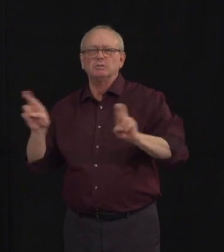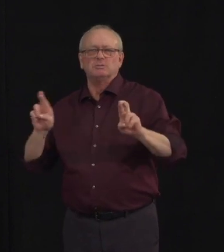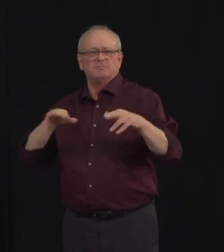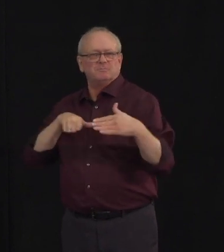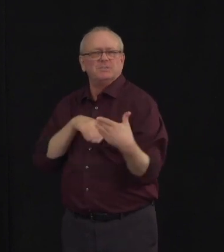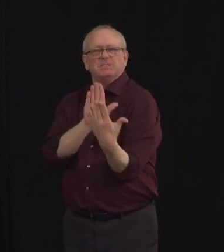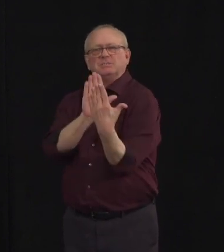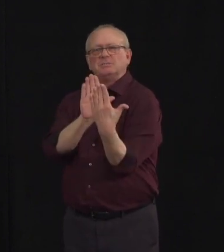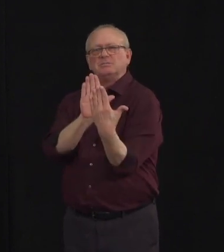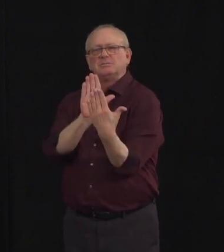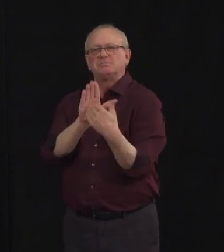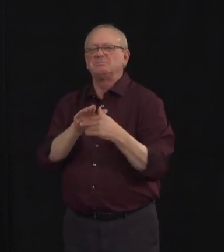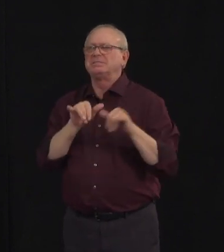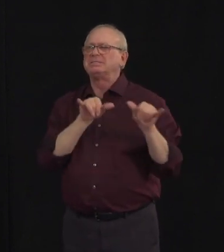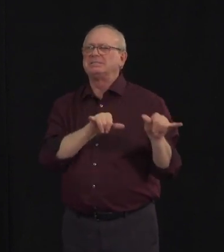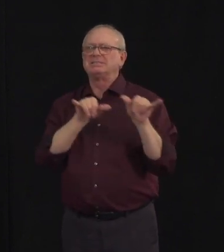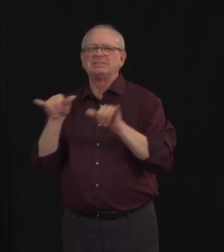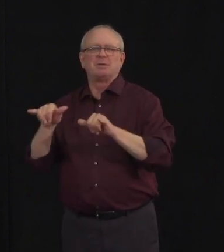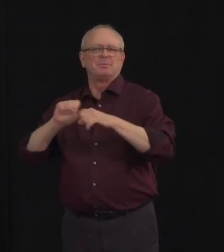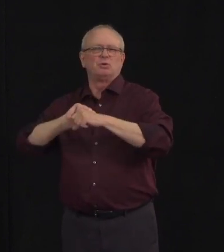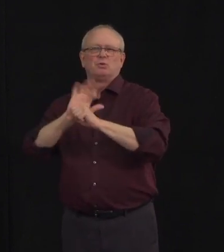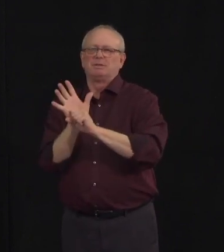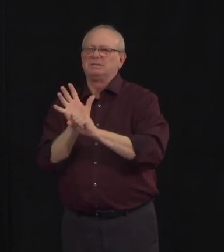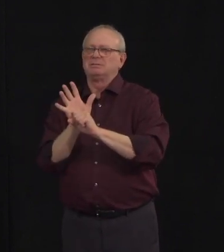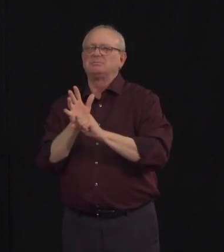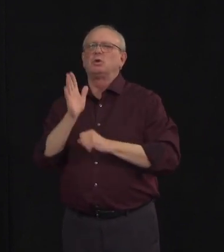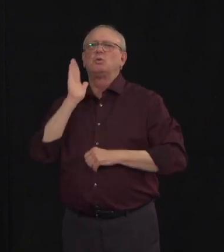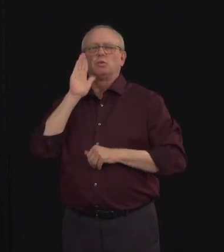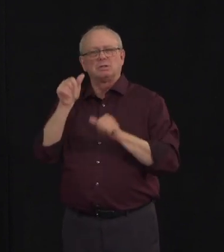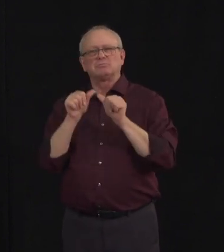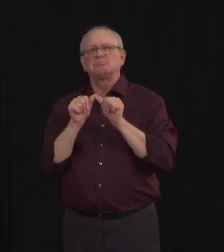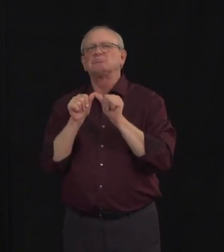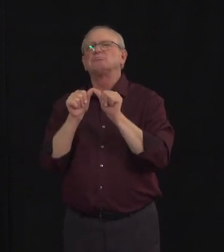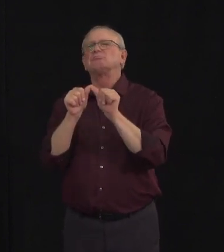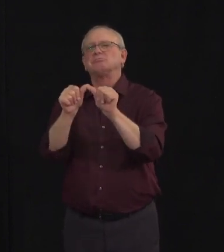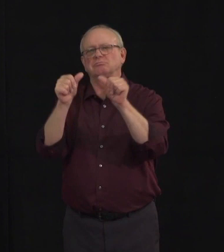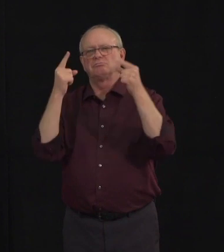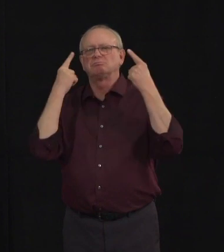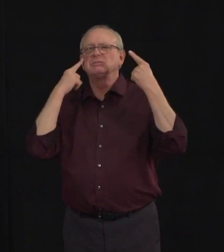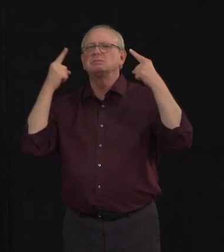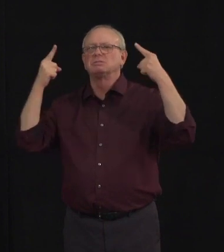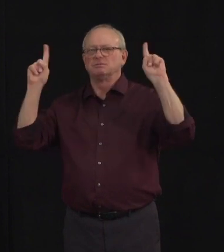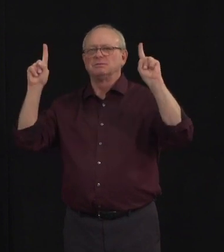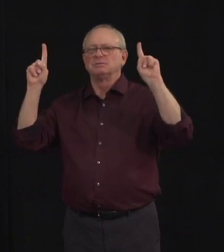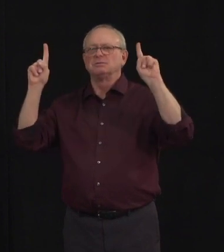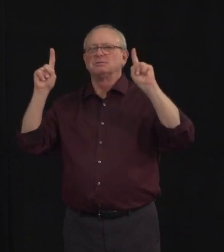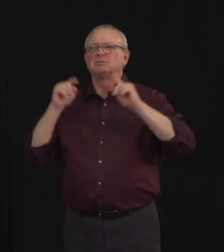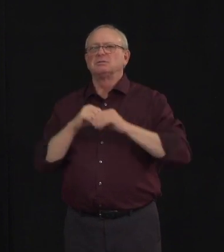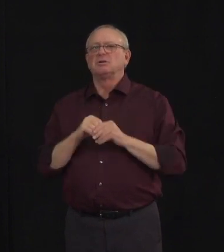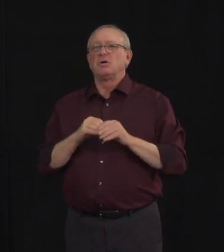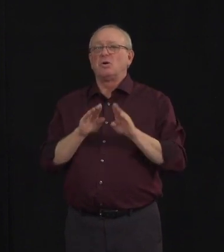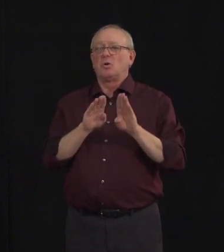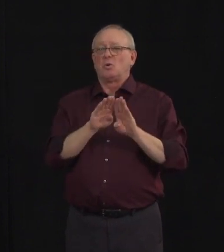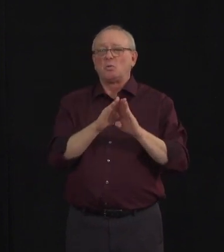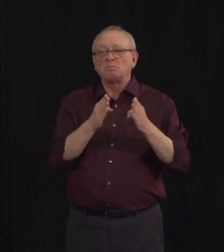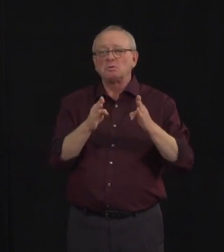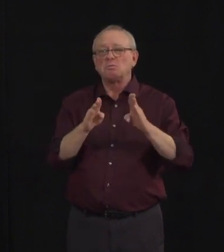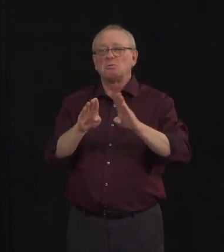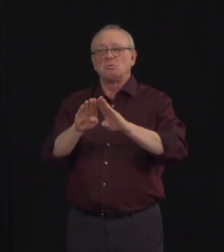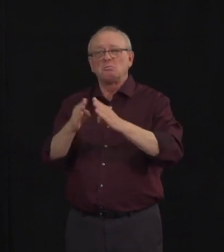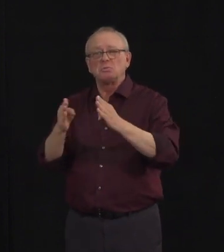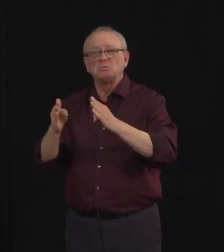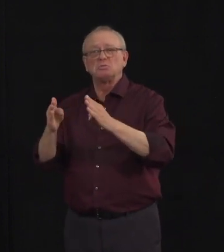of COVID-19 continue to be successful. To be successful during the economic relaunch, businesses should continue